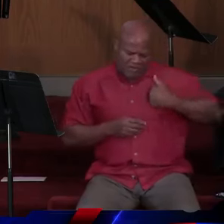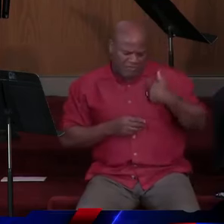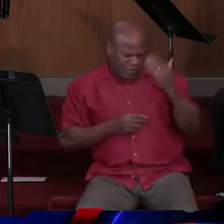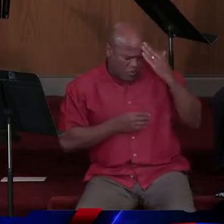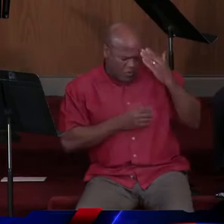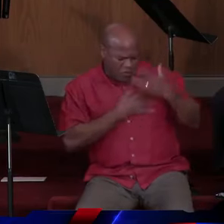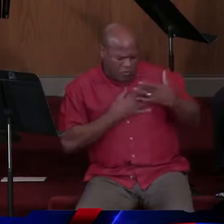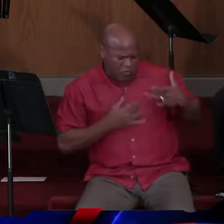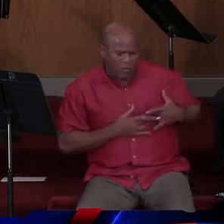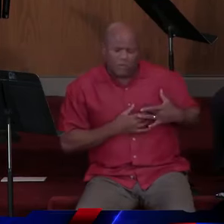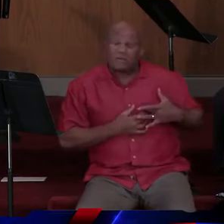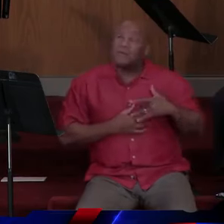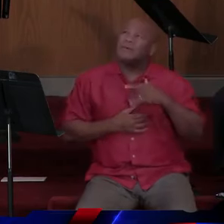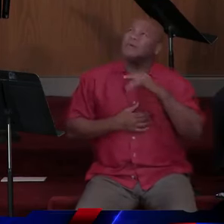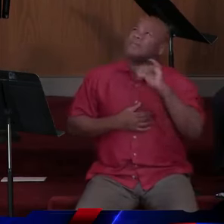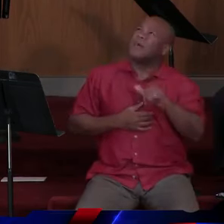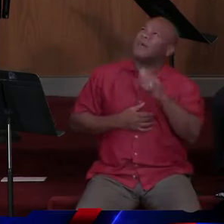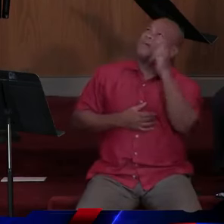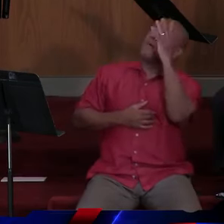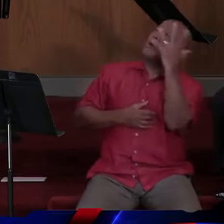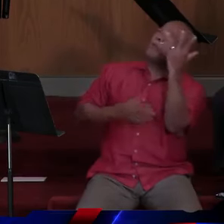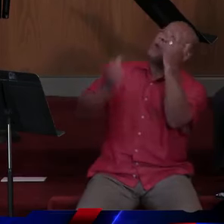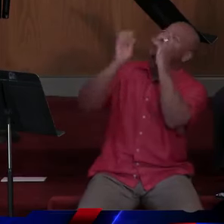God. We want to pray, God, for